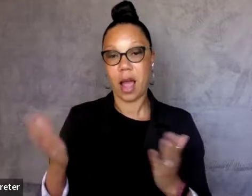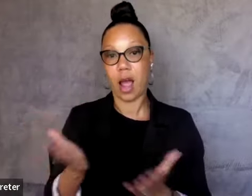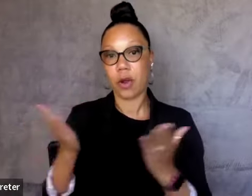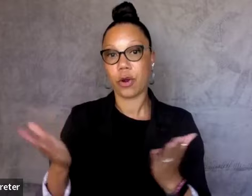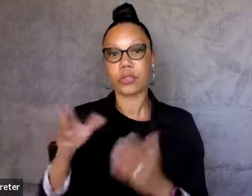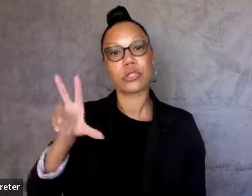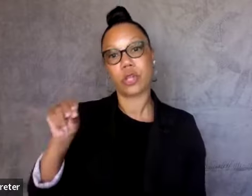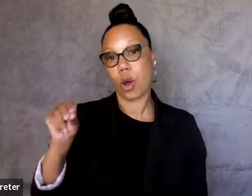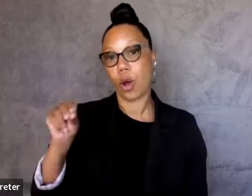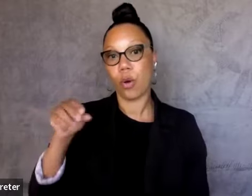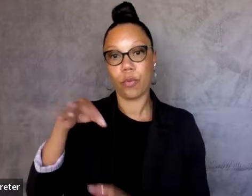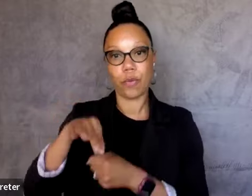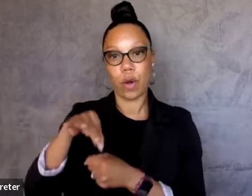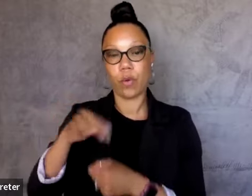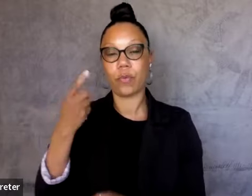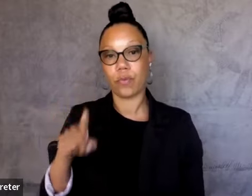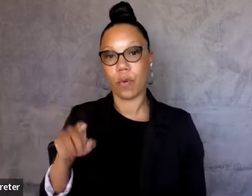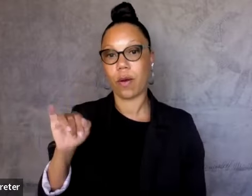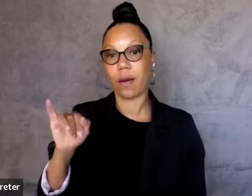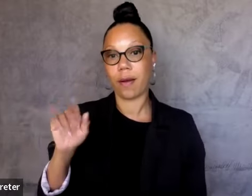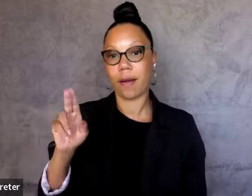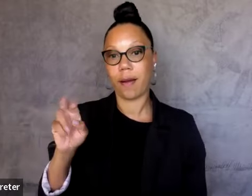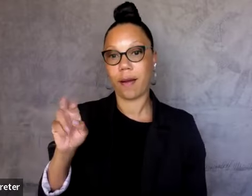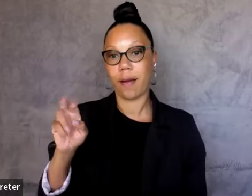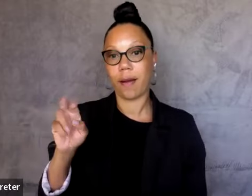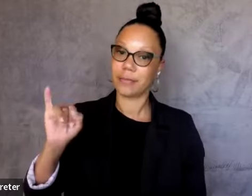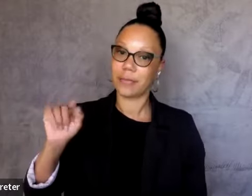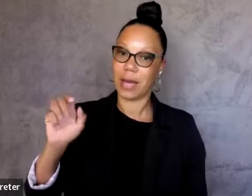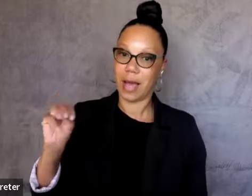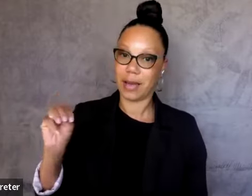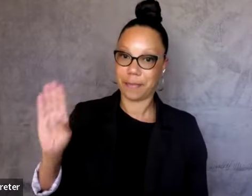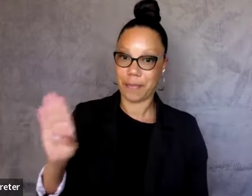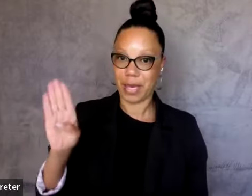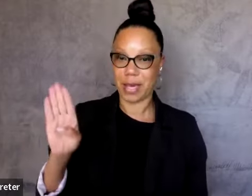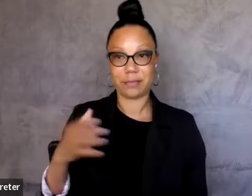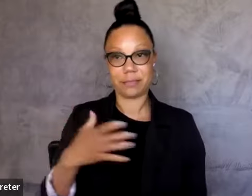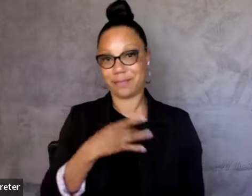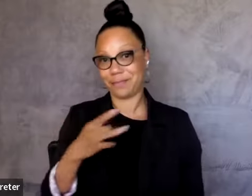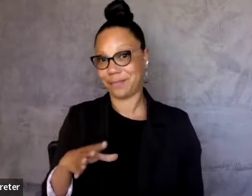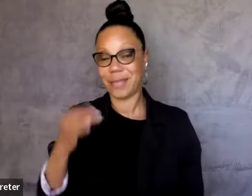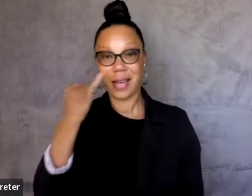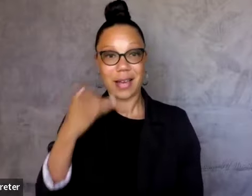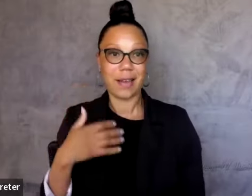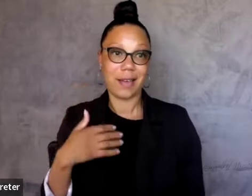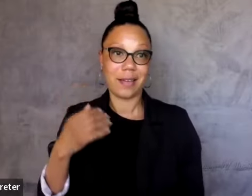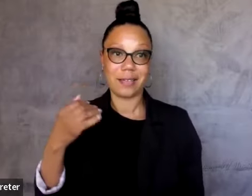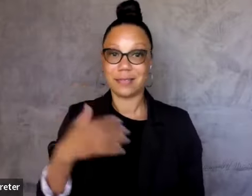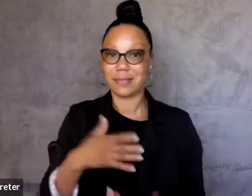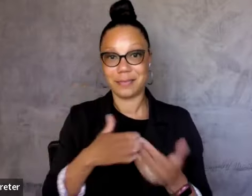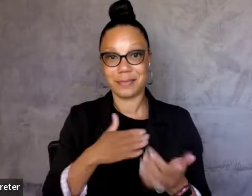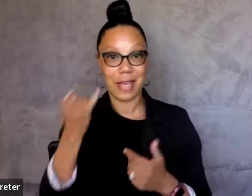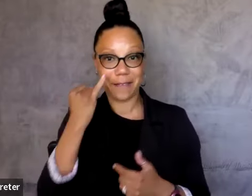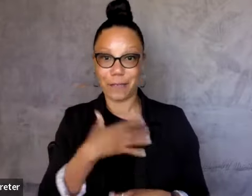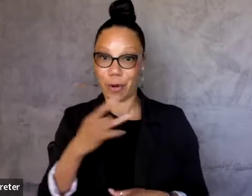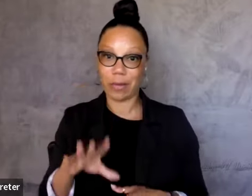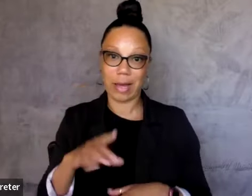vote on item B. Whether you like the timing of our actions, our collective action as vice presidents of this